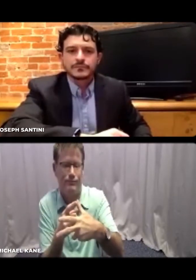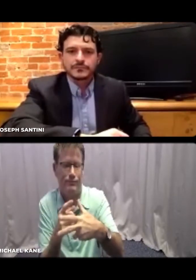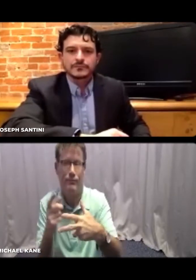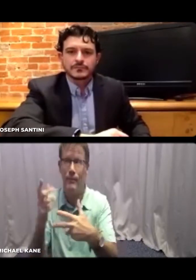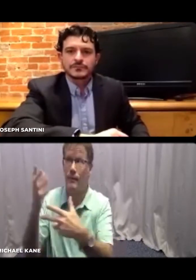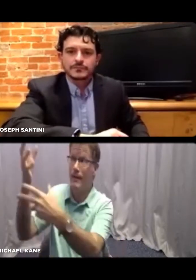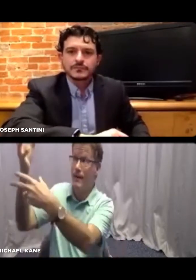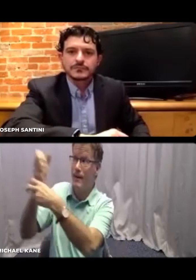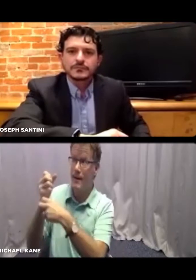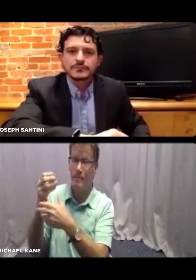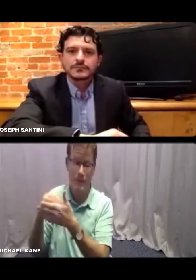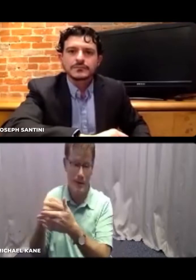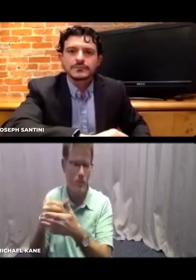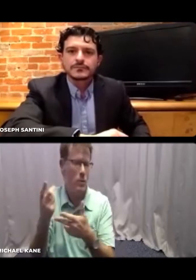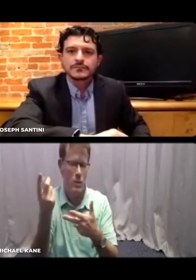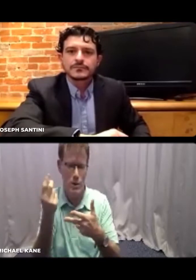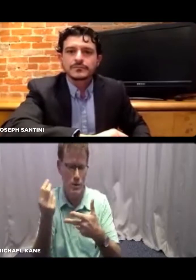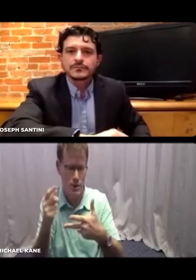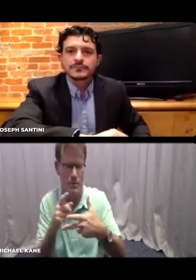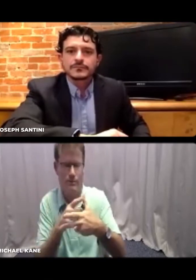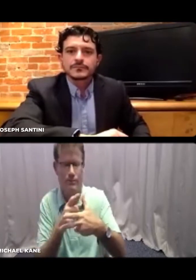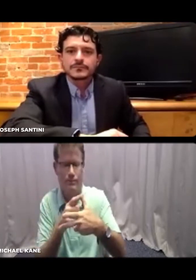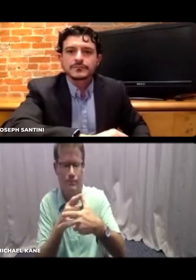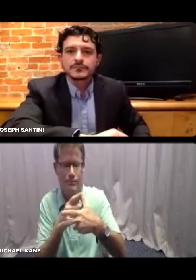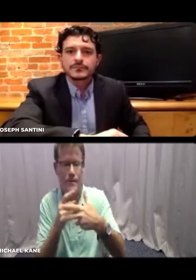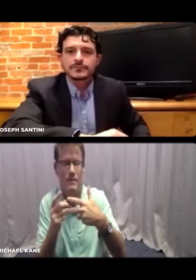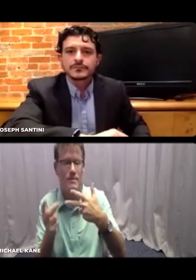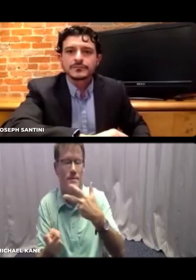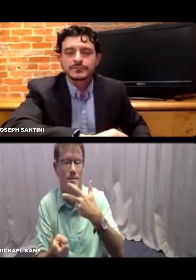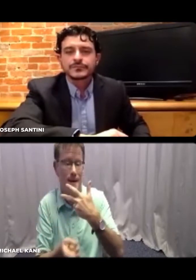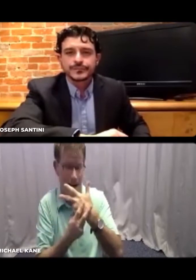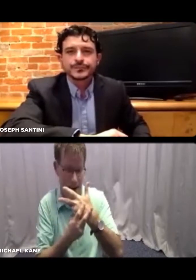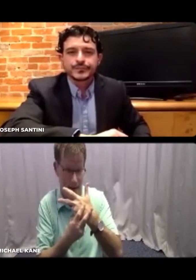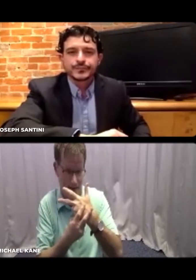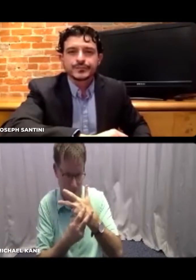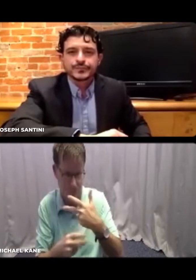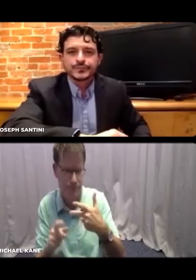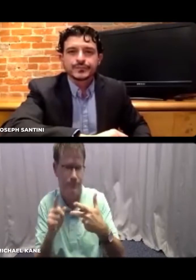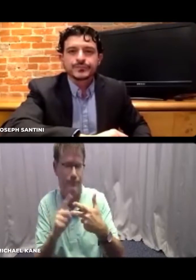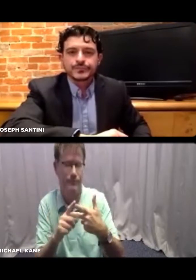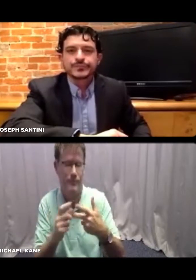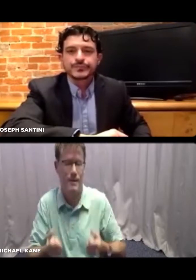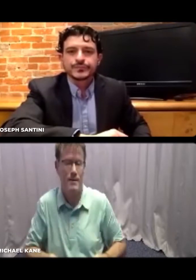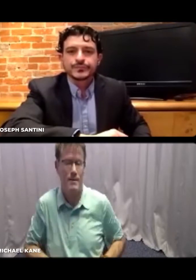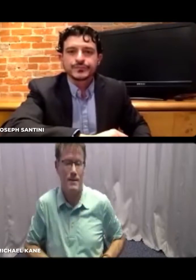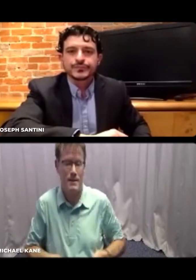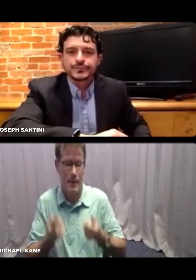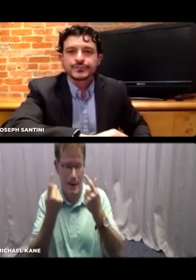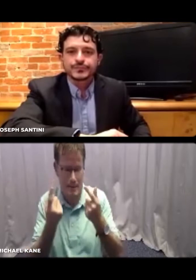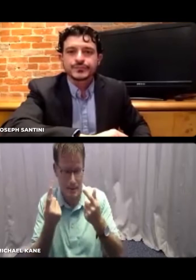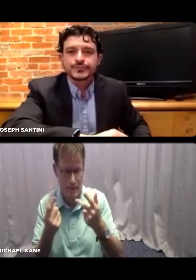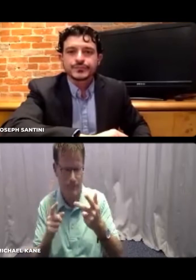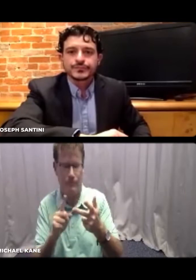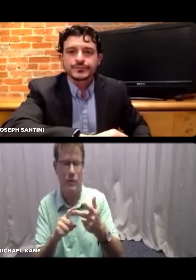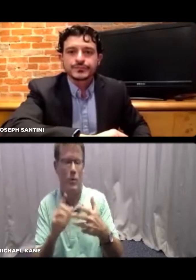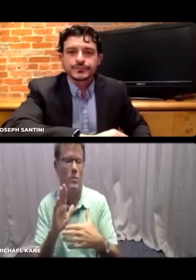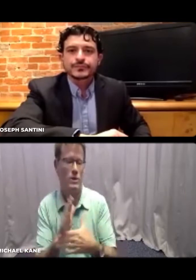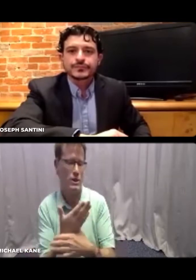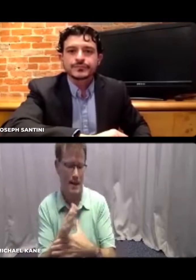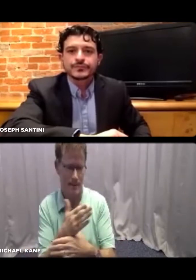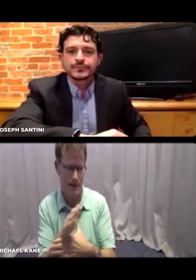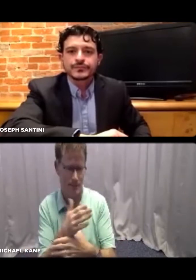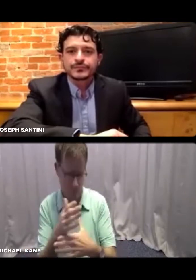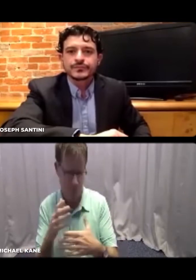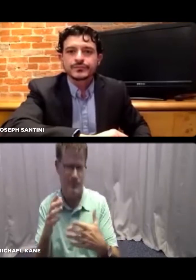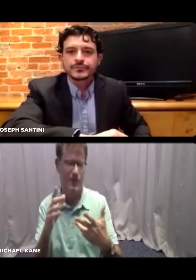There's 3 points to it. When you get money, you need to focus on the 3 S's. Spend, save, and share are